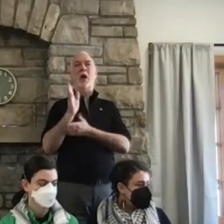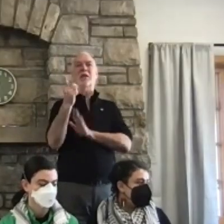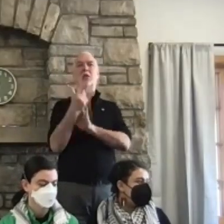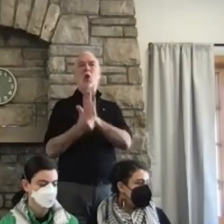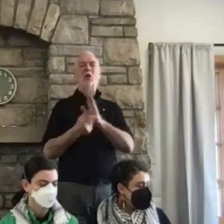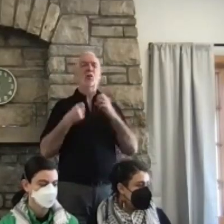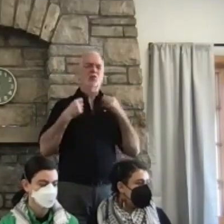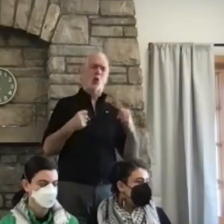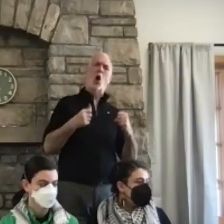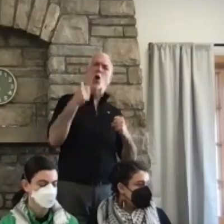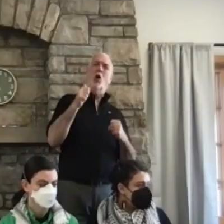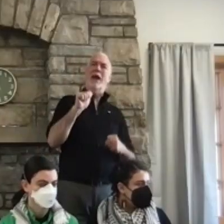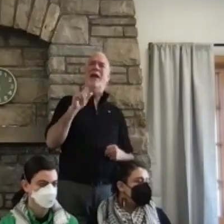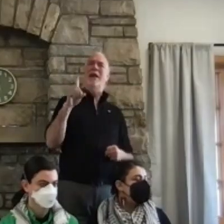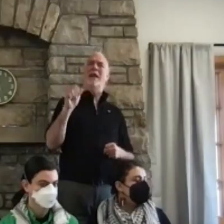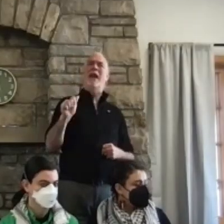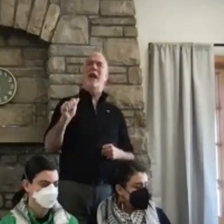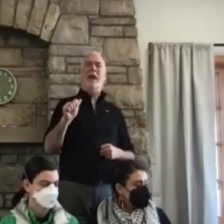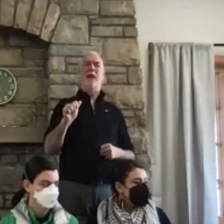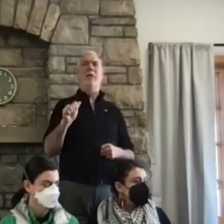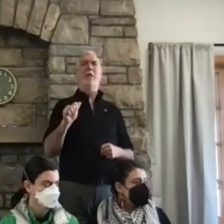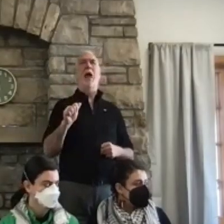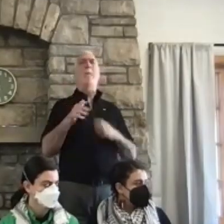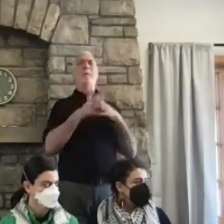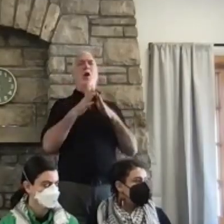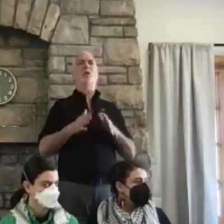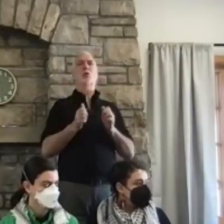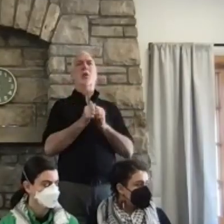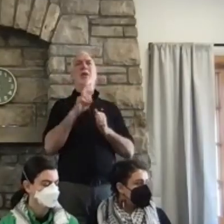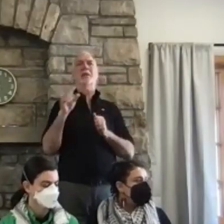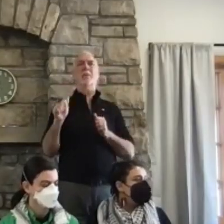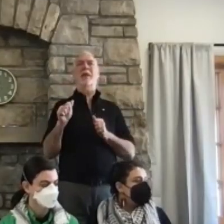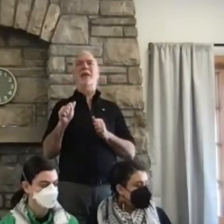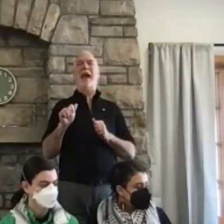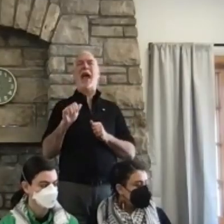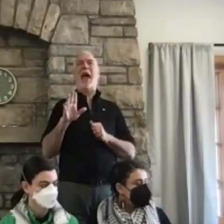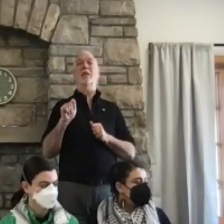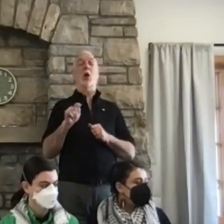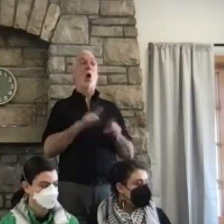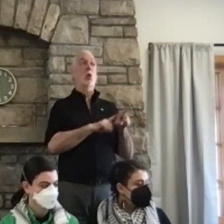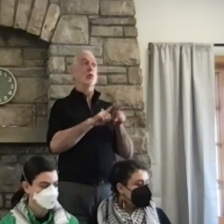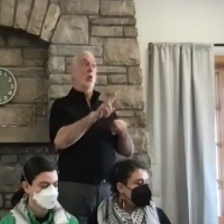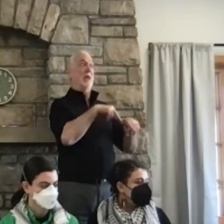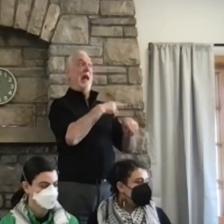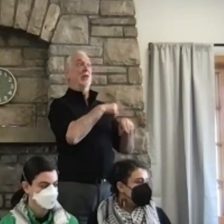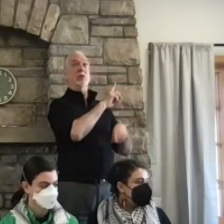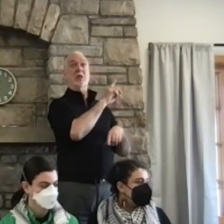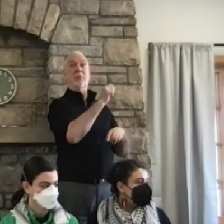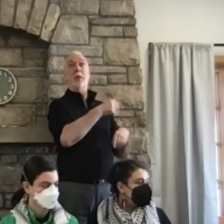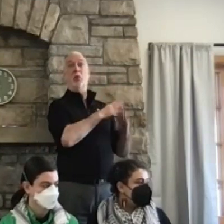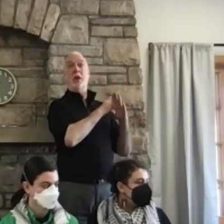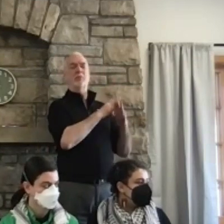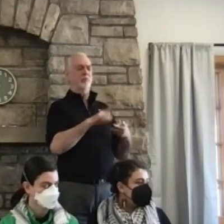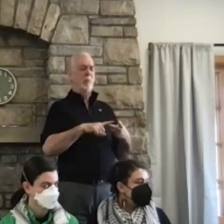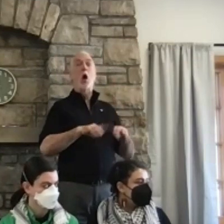strengthening the ADA, the Americans with Disabilities Act, but also international disability protections as well. Providing